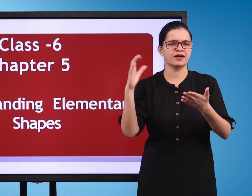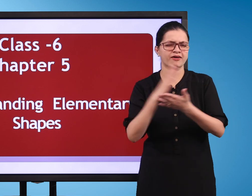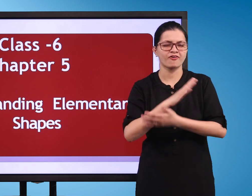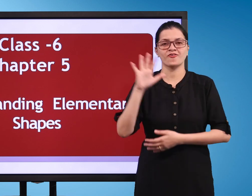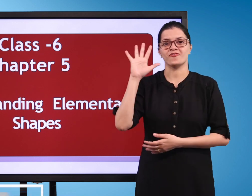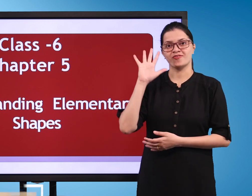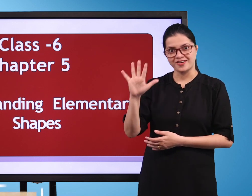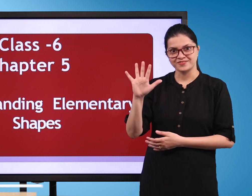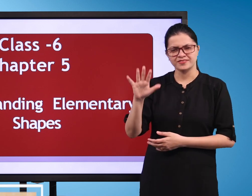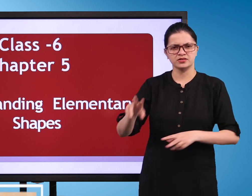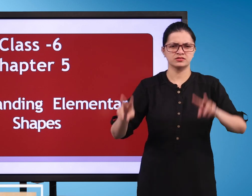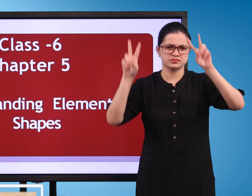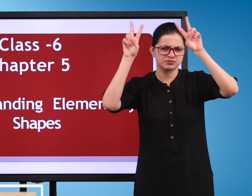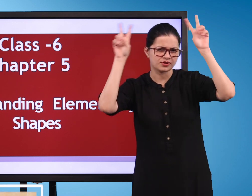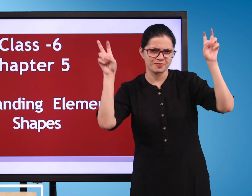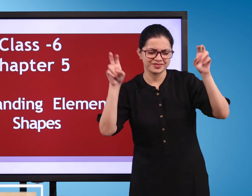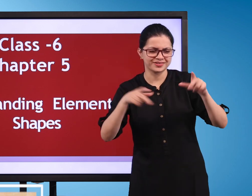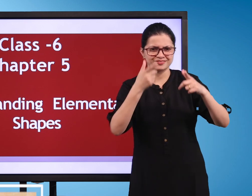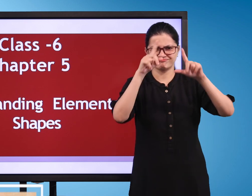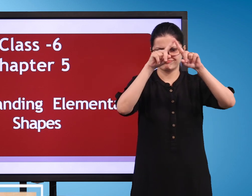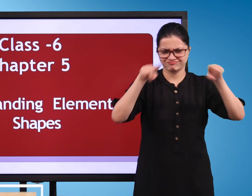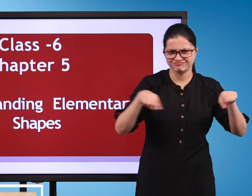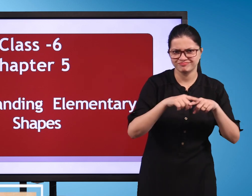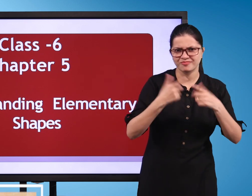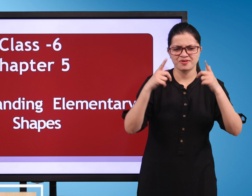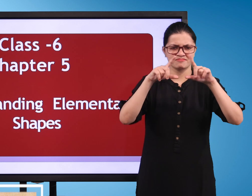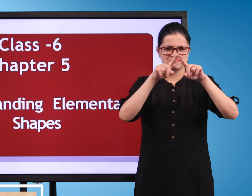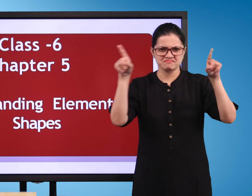Chapter 5 Elementary Shapes.